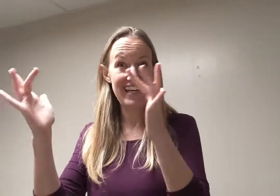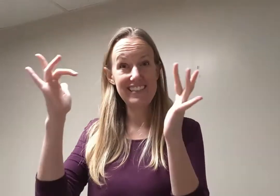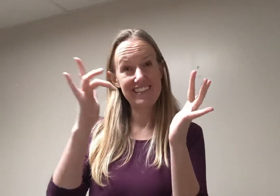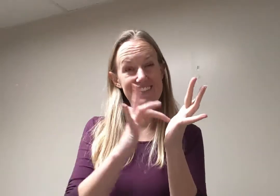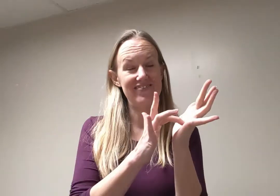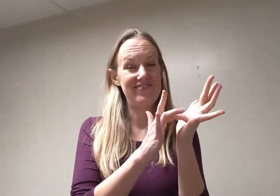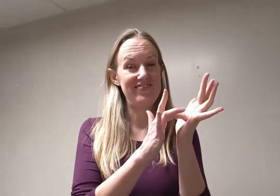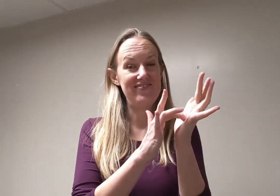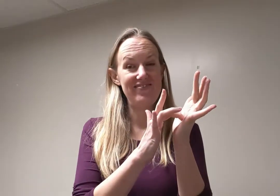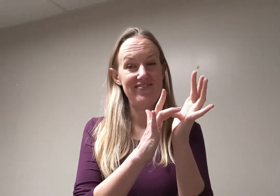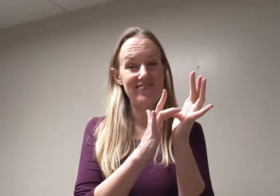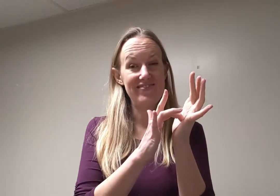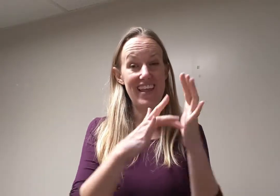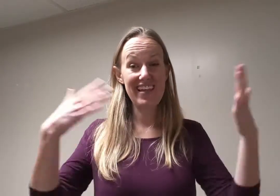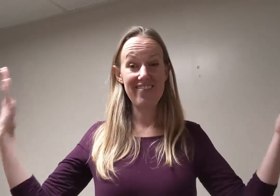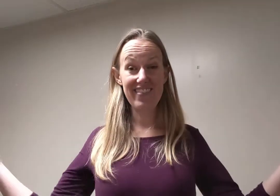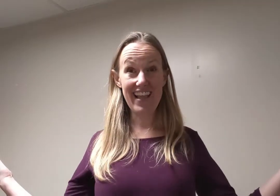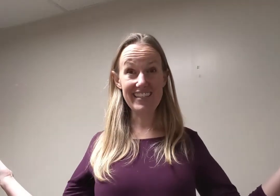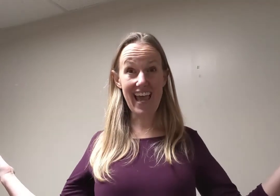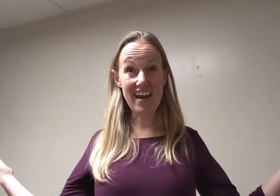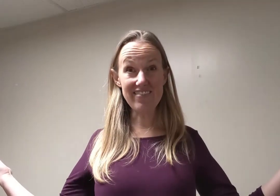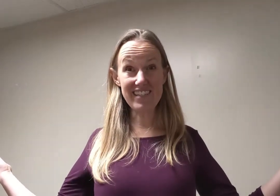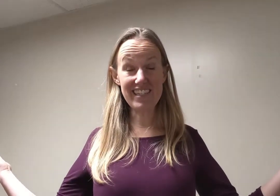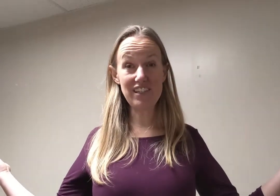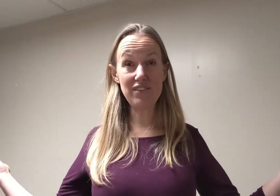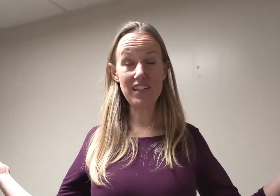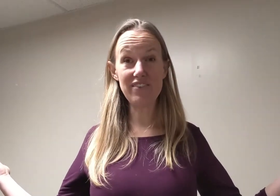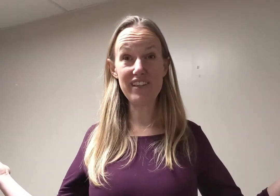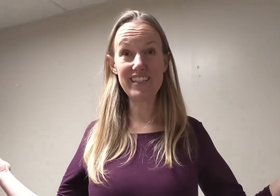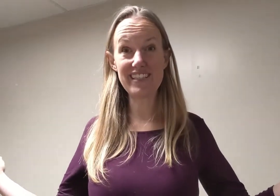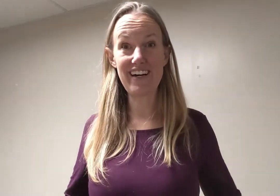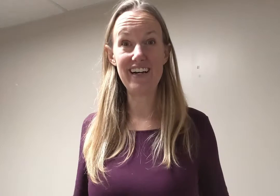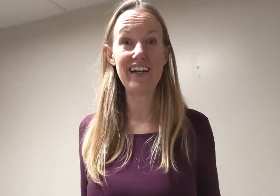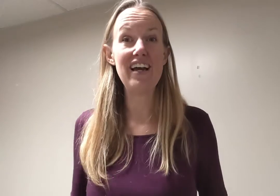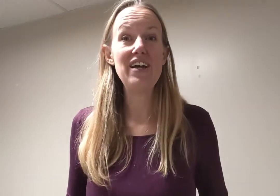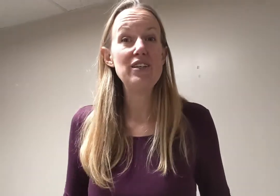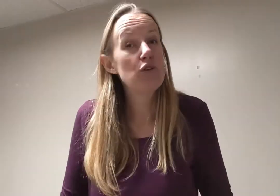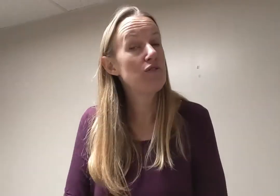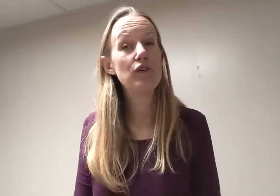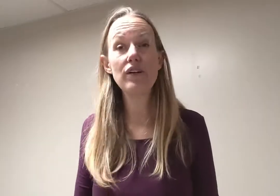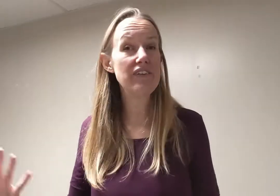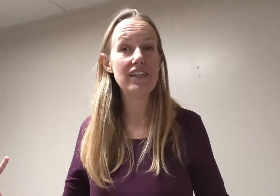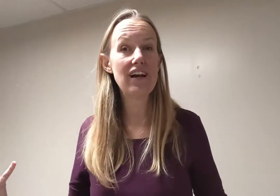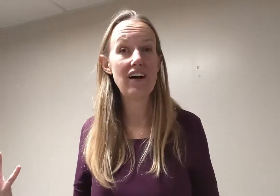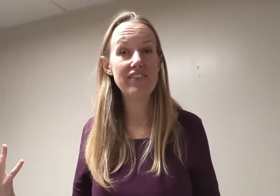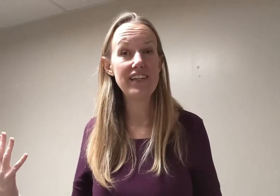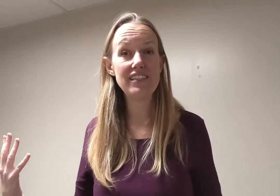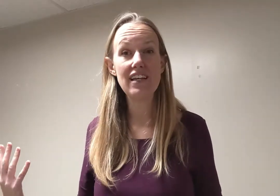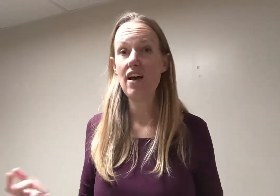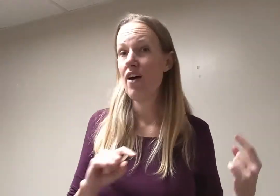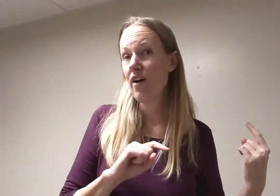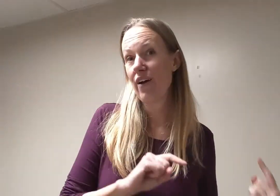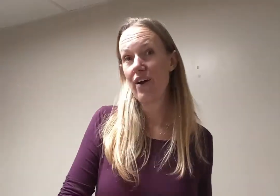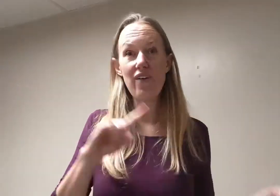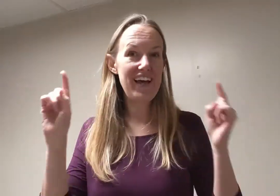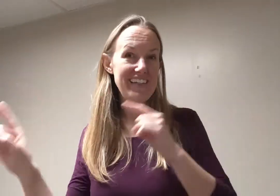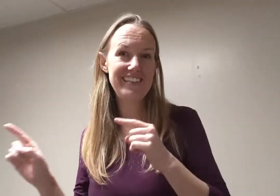Jesus. Okay. That's everything you need for this song. So if you are feeling confident, go ahead to the